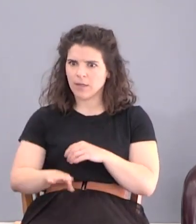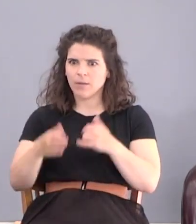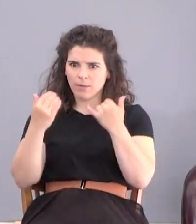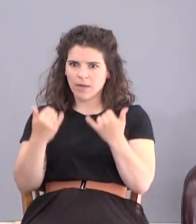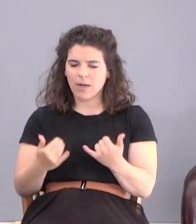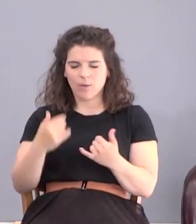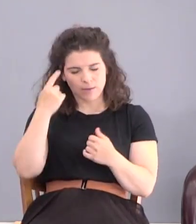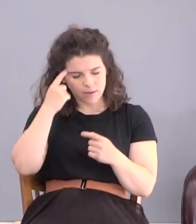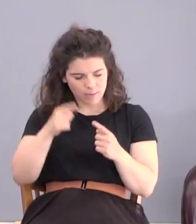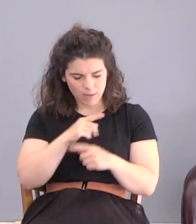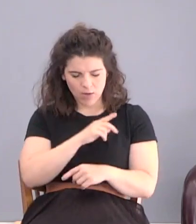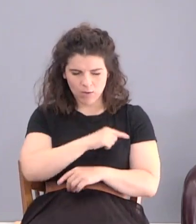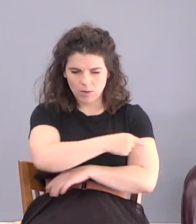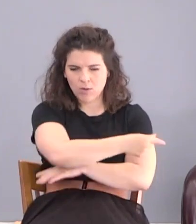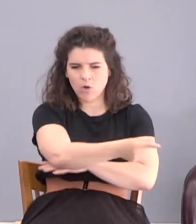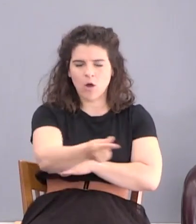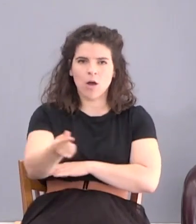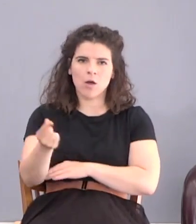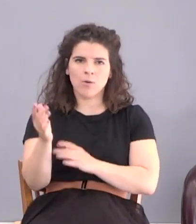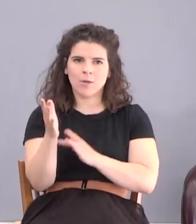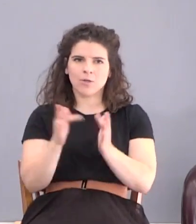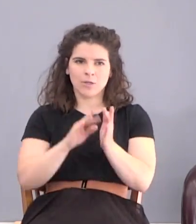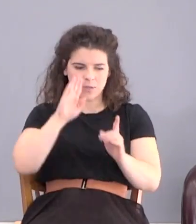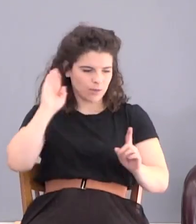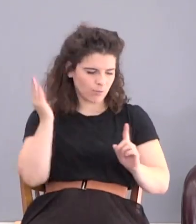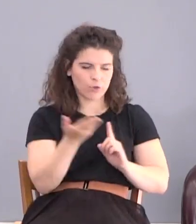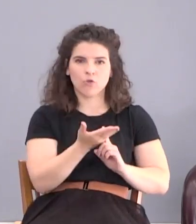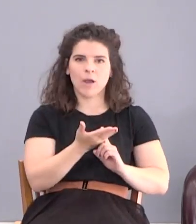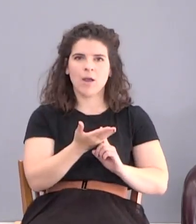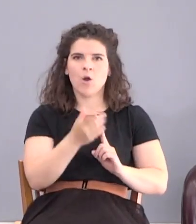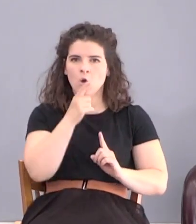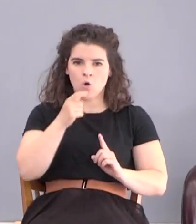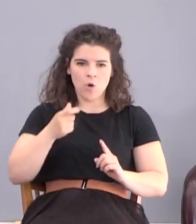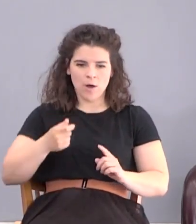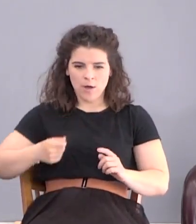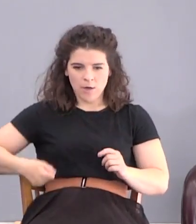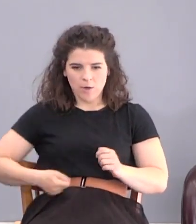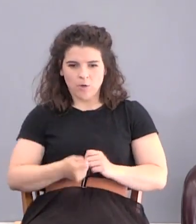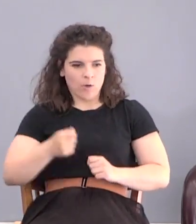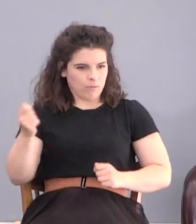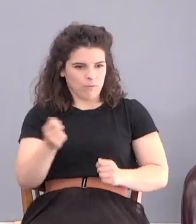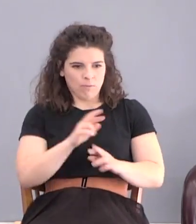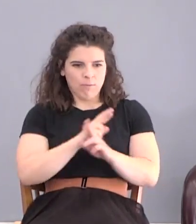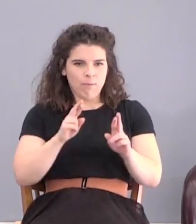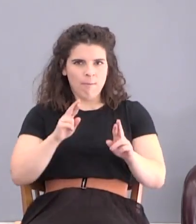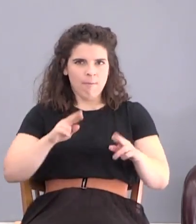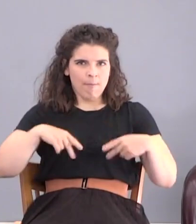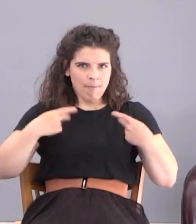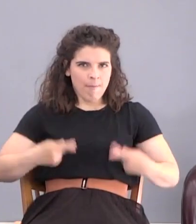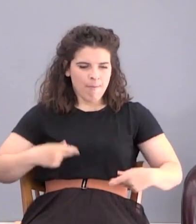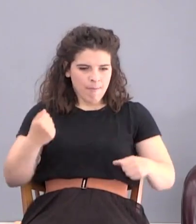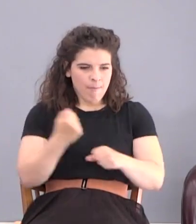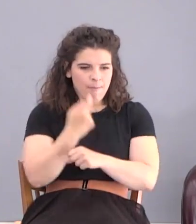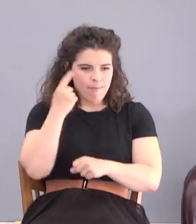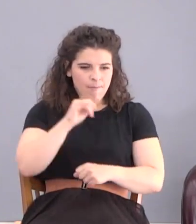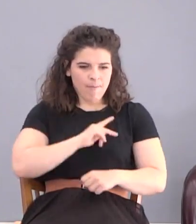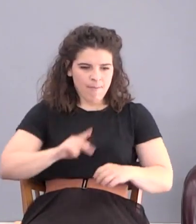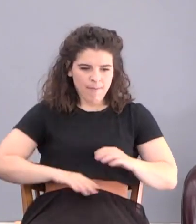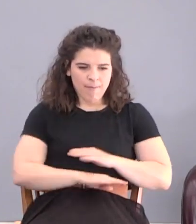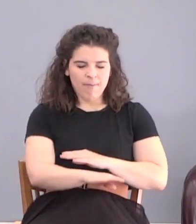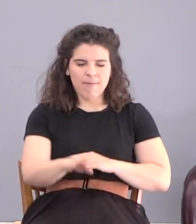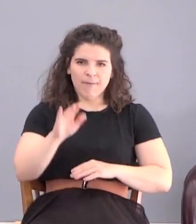think about in the garden when Jesus is betrayed, who's pulling out his sword and ready to physically fight for that kingdom? It was